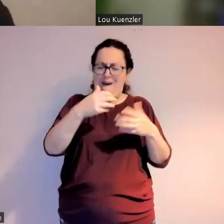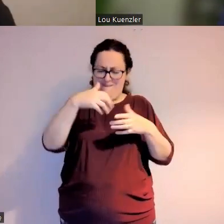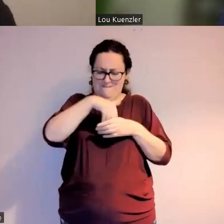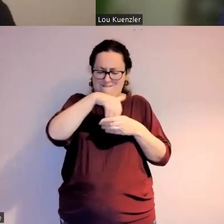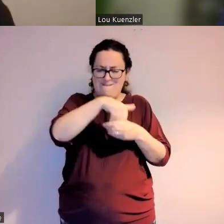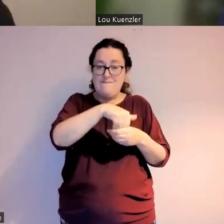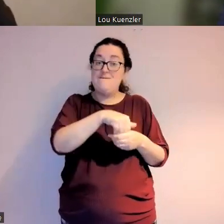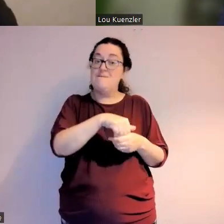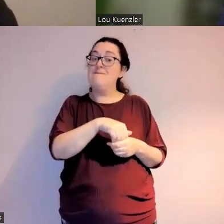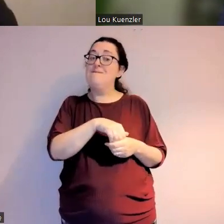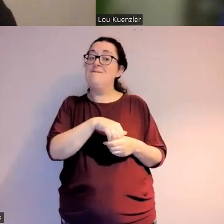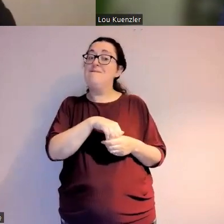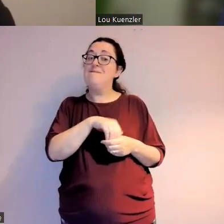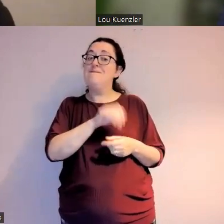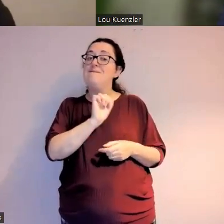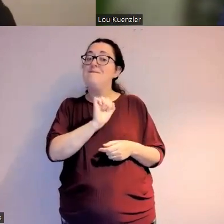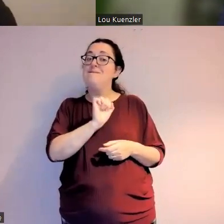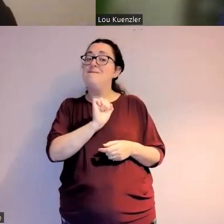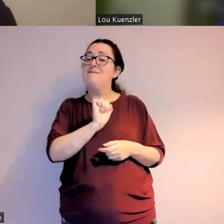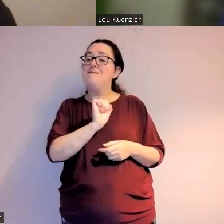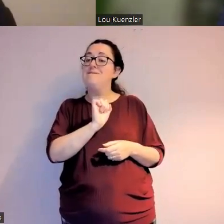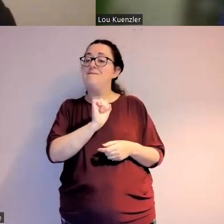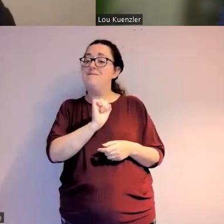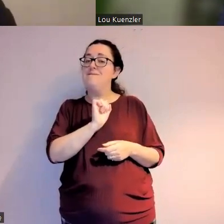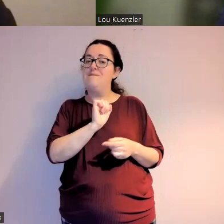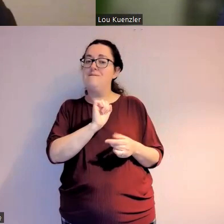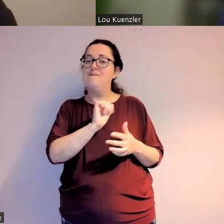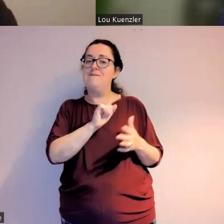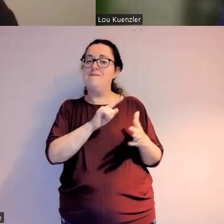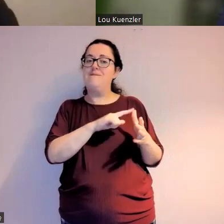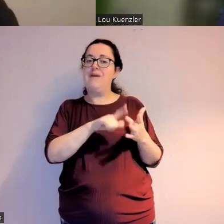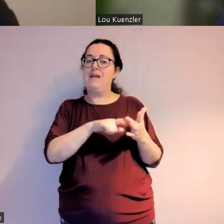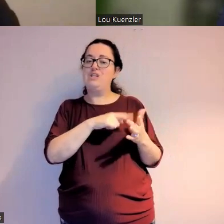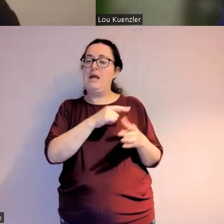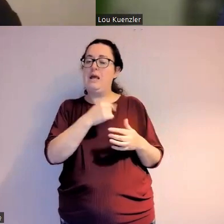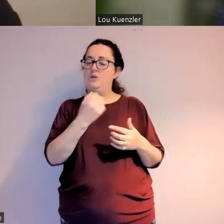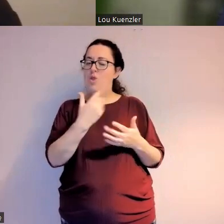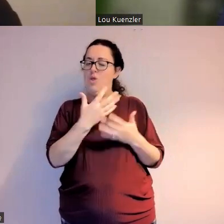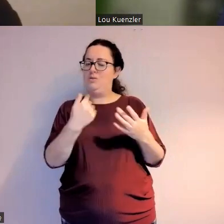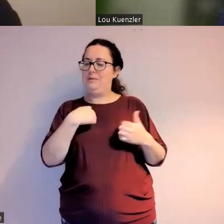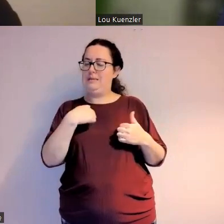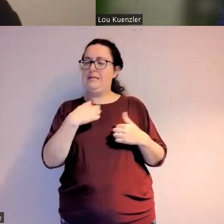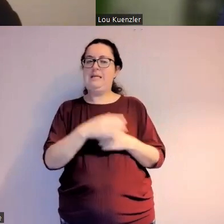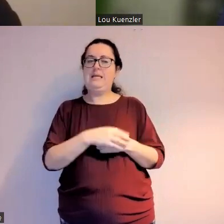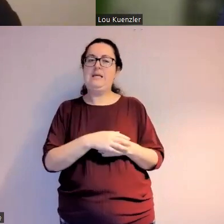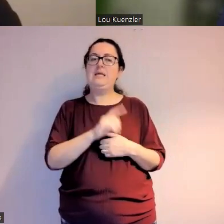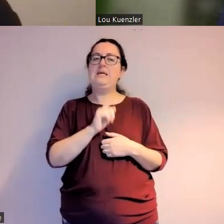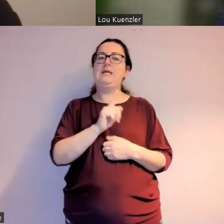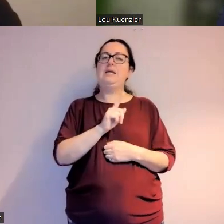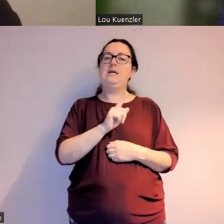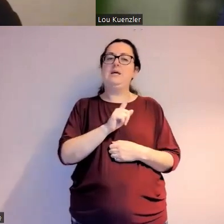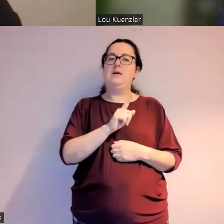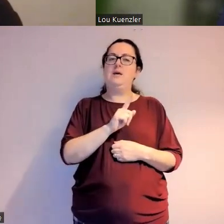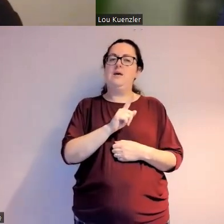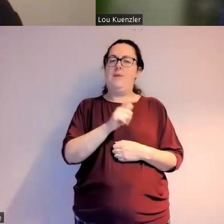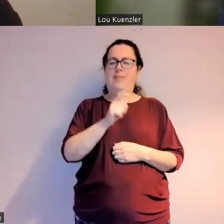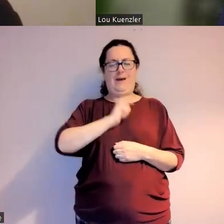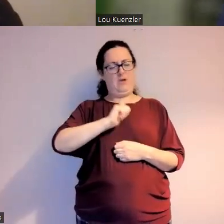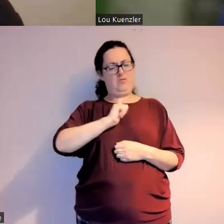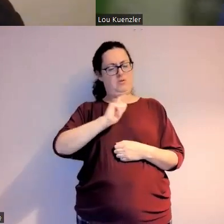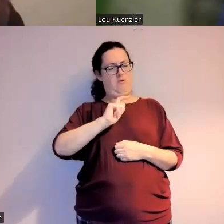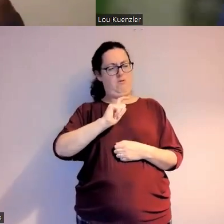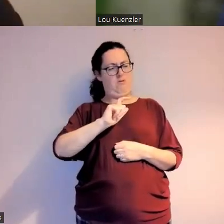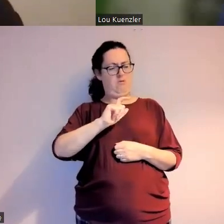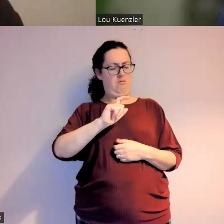He's yeah, so Ajay's probably got a lot of me in it, but actually the characters came pretty fully formed, and I'm not even